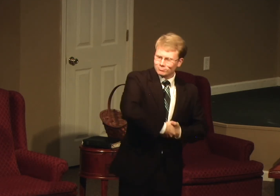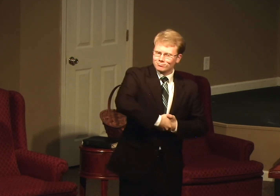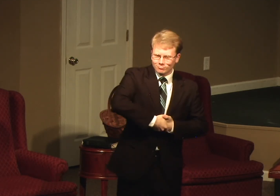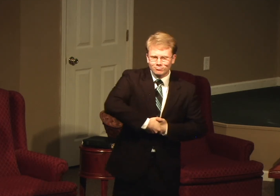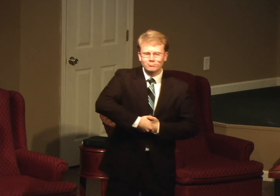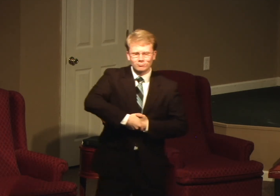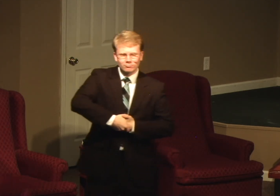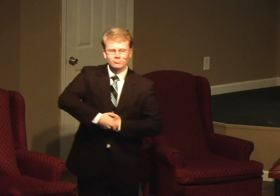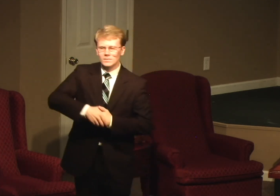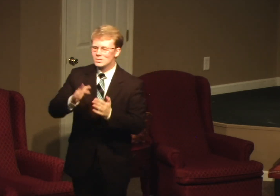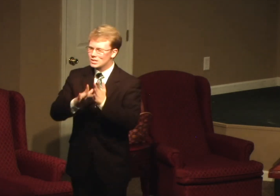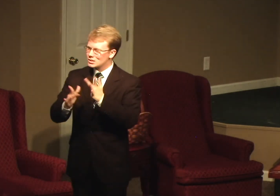your foundation.